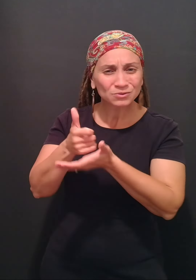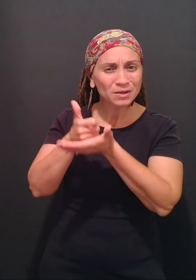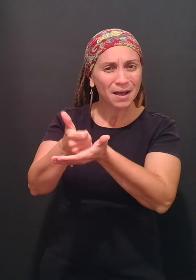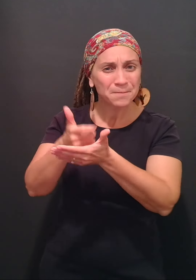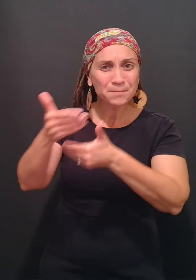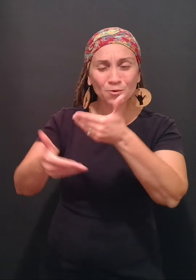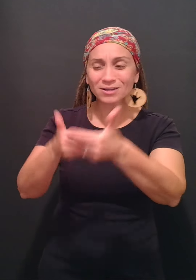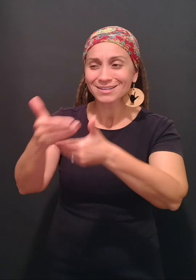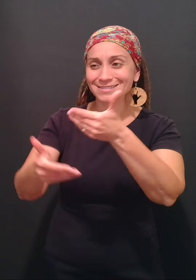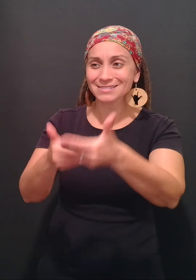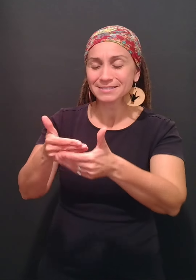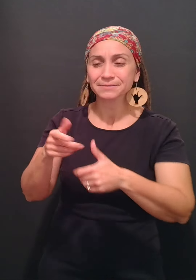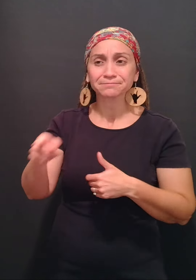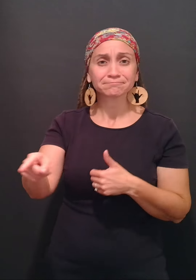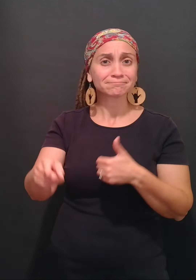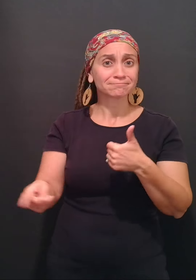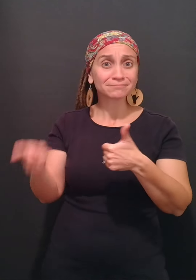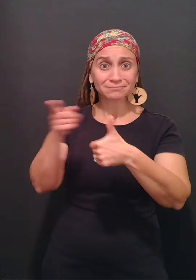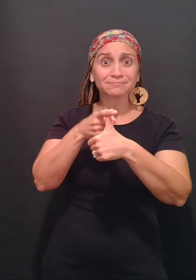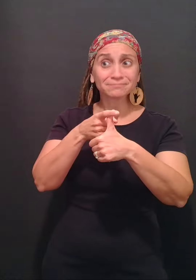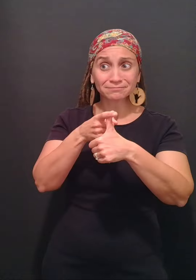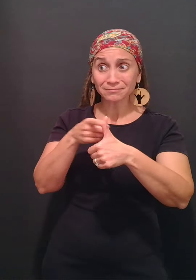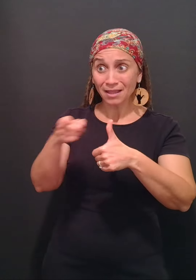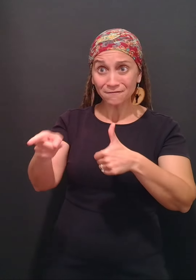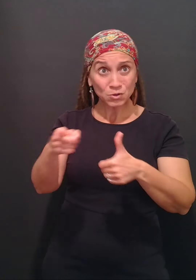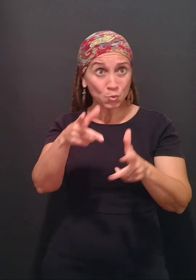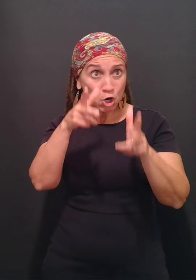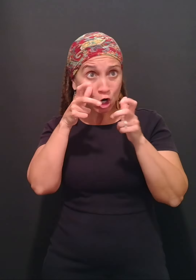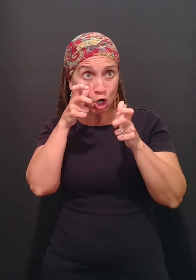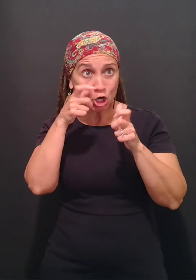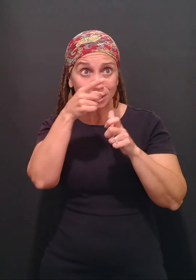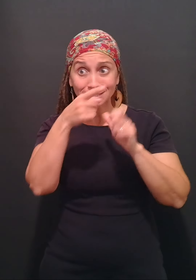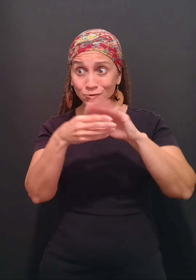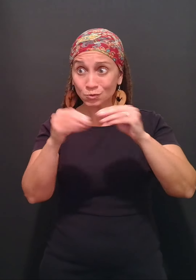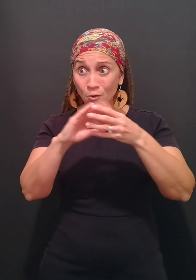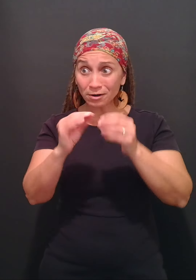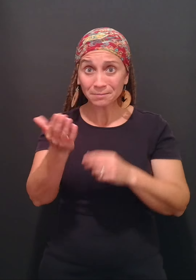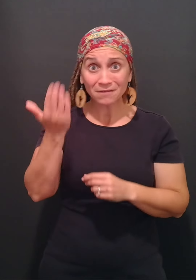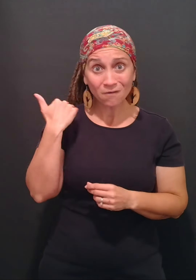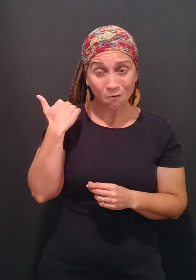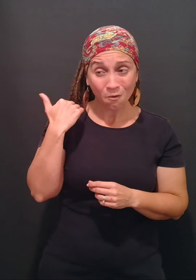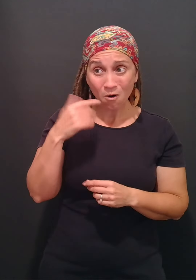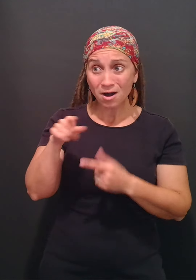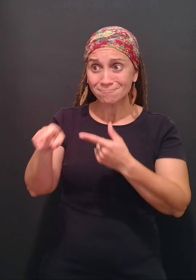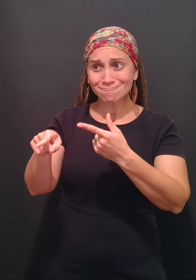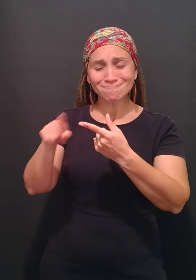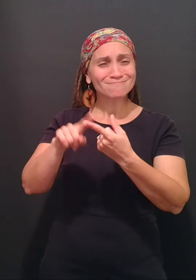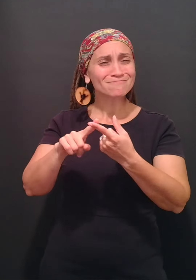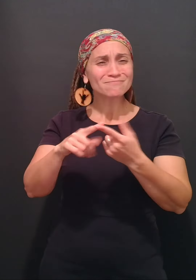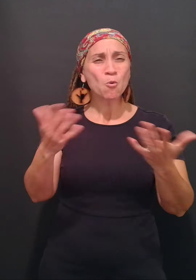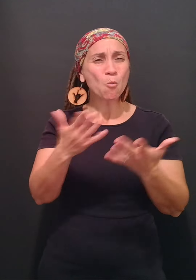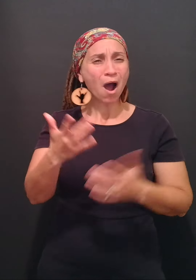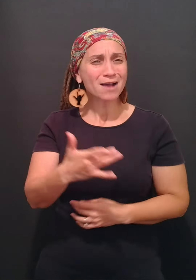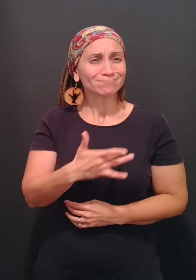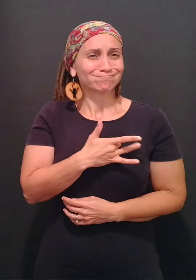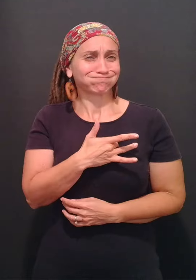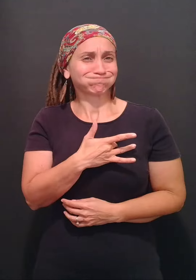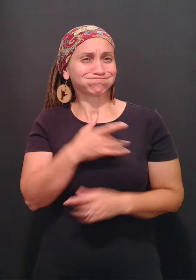ask questions to help the deaf person process what they saw. You can ask questions like, have you heard about this